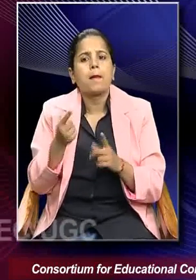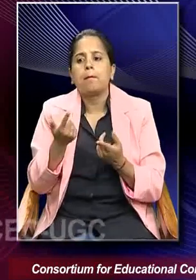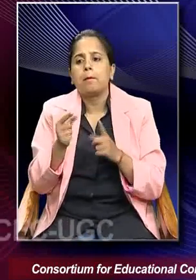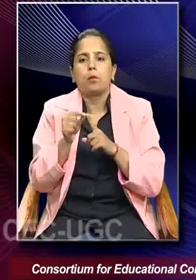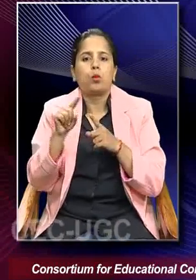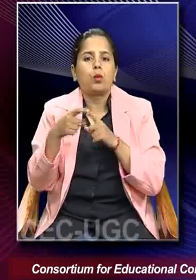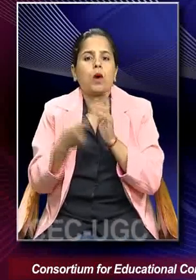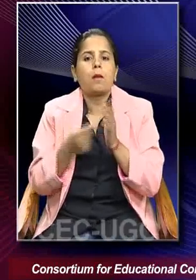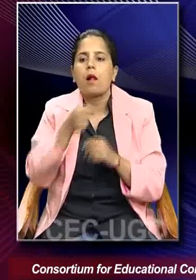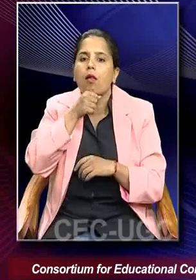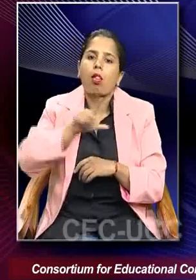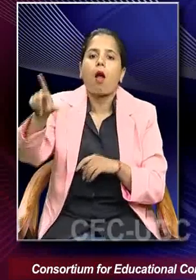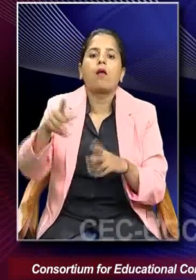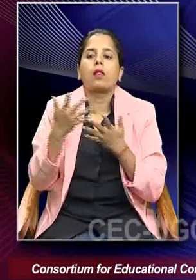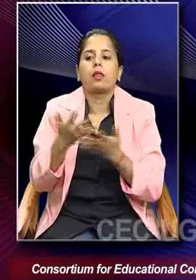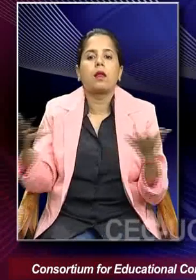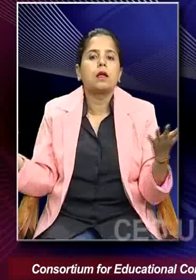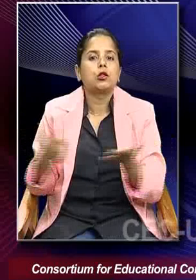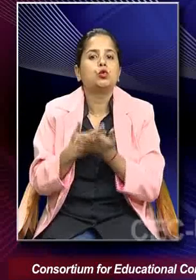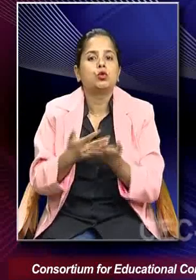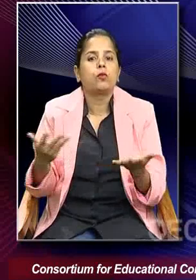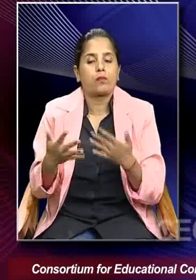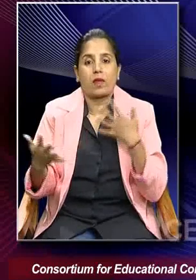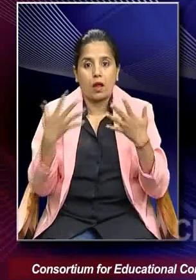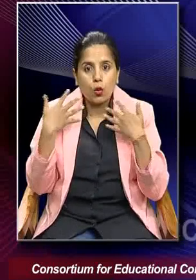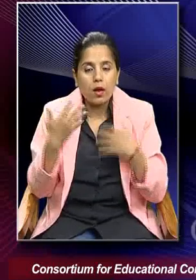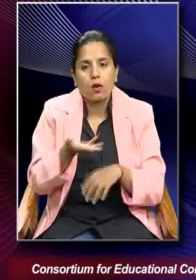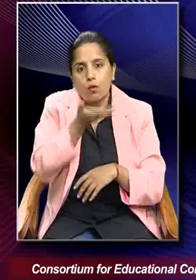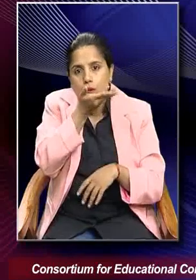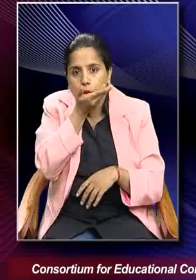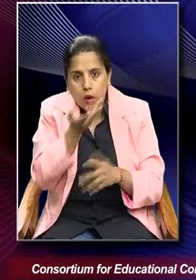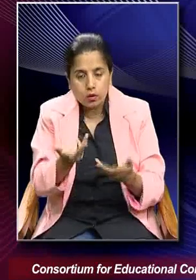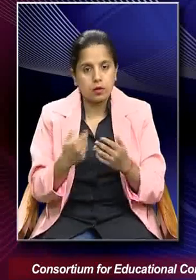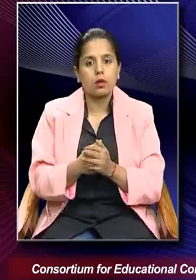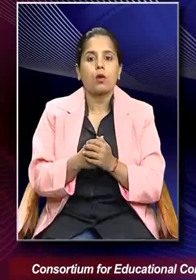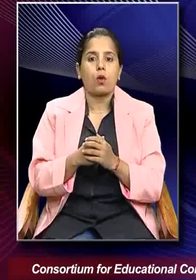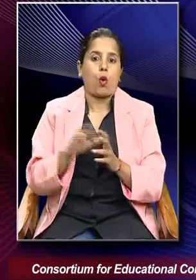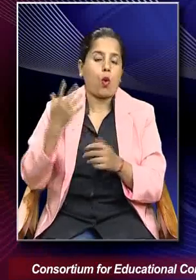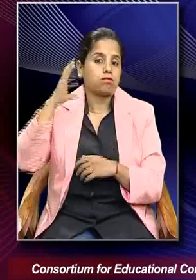resources, as I said, air, water,